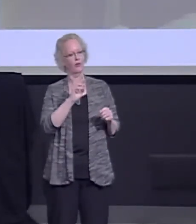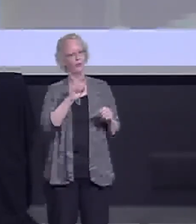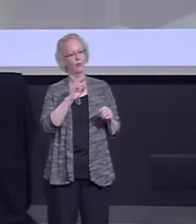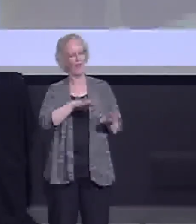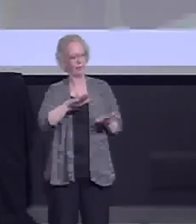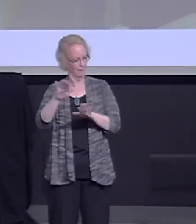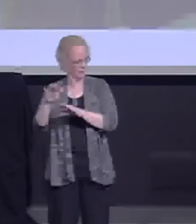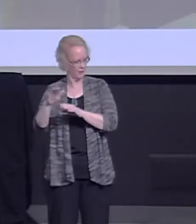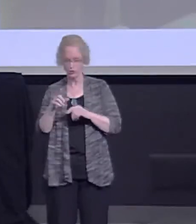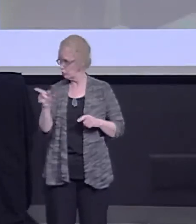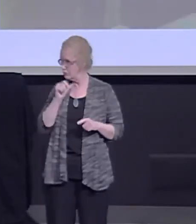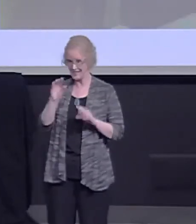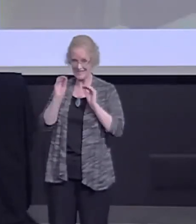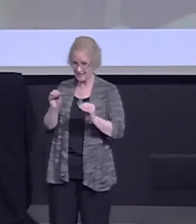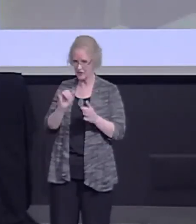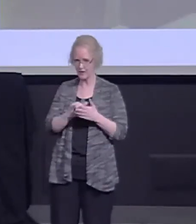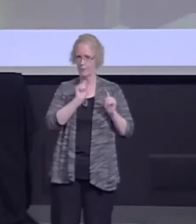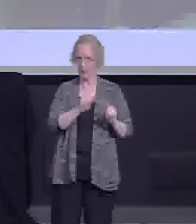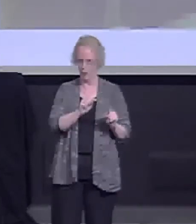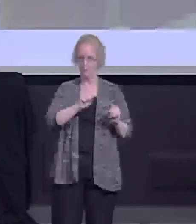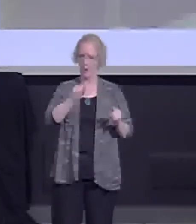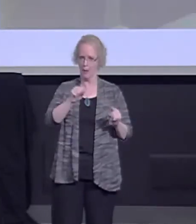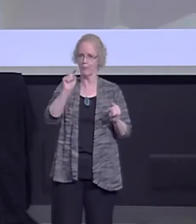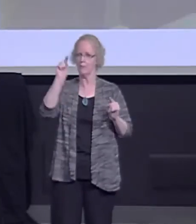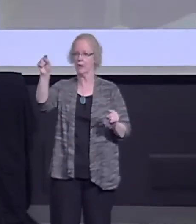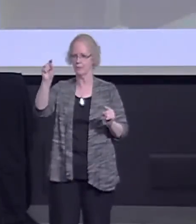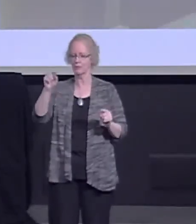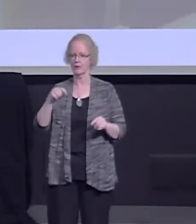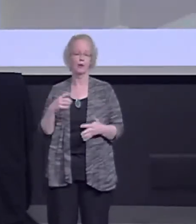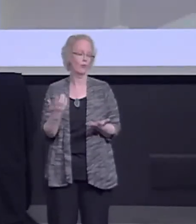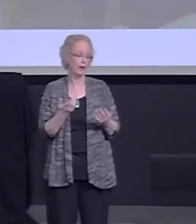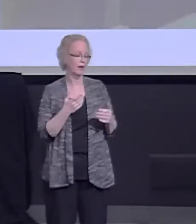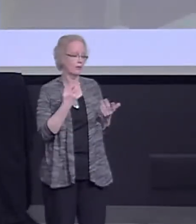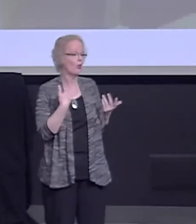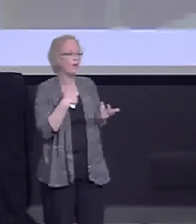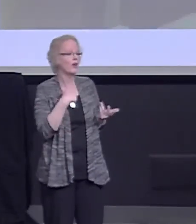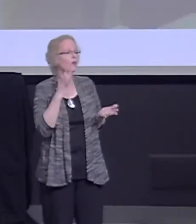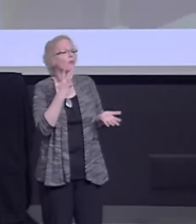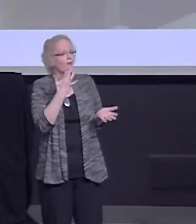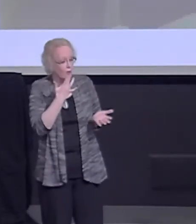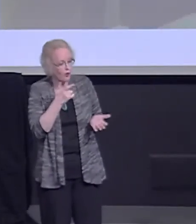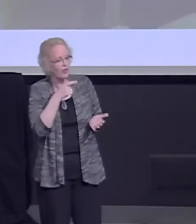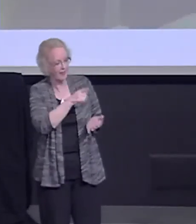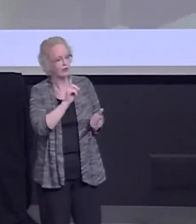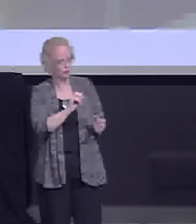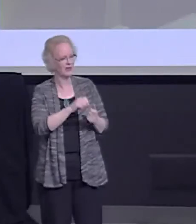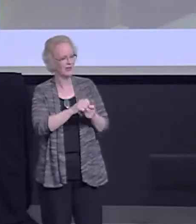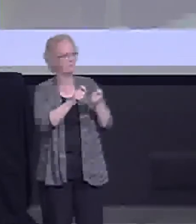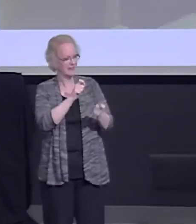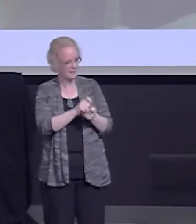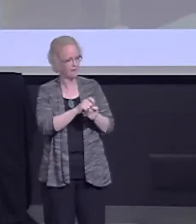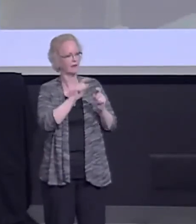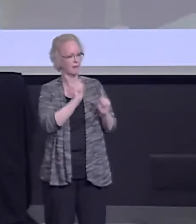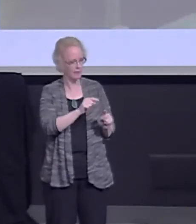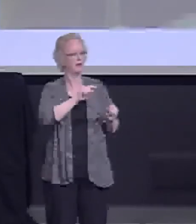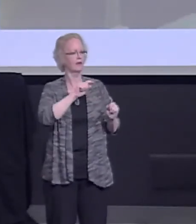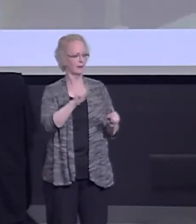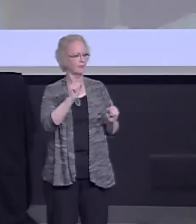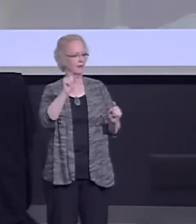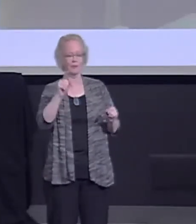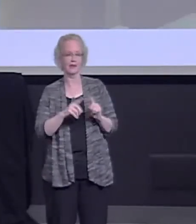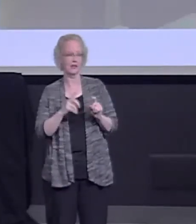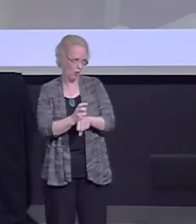bum, bum? Well, you know, ideally we would have liked them to play in a certain, given rhythm, but it's very hard. You know, they start to develop